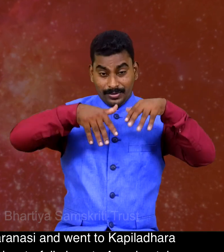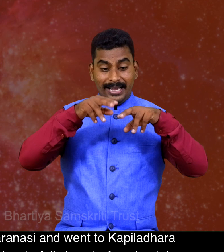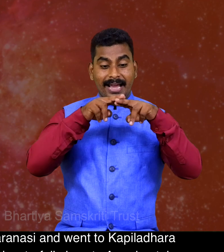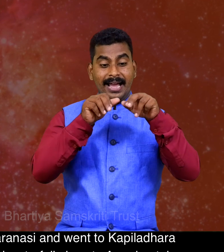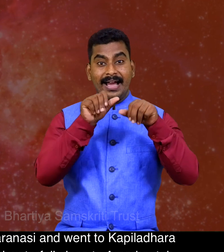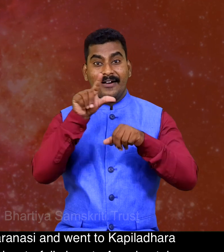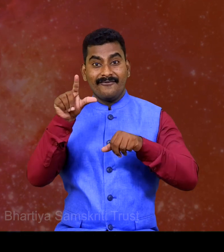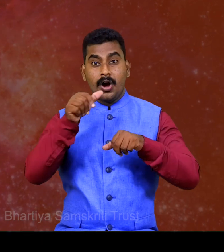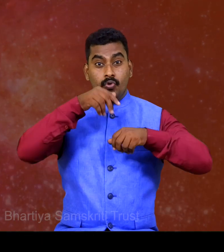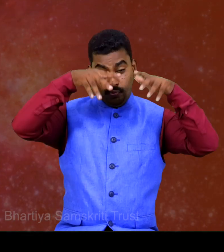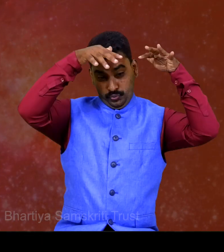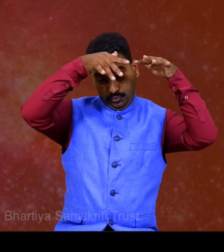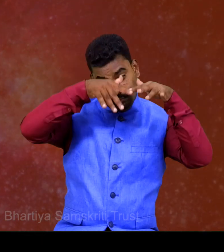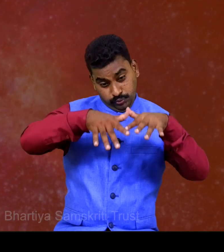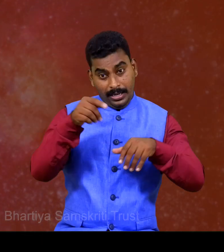close to Amarkandak.